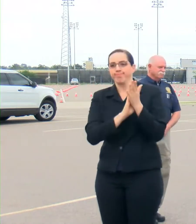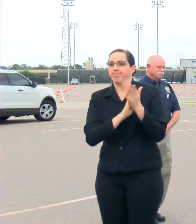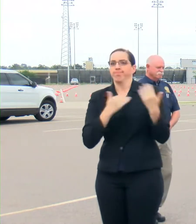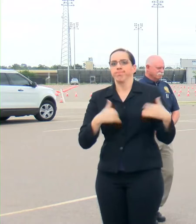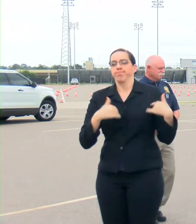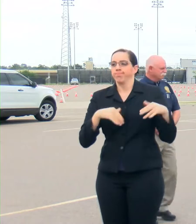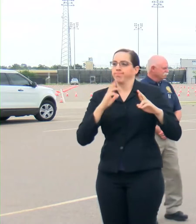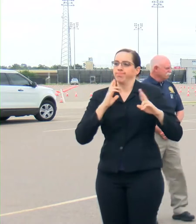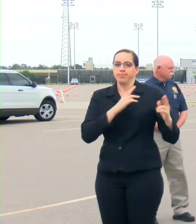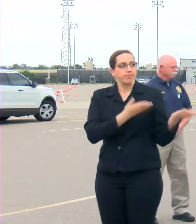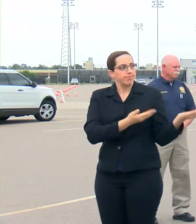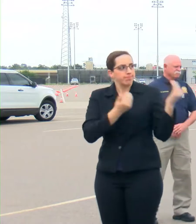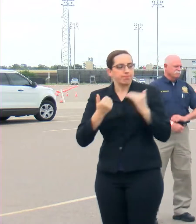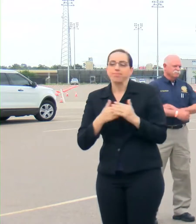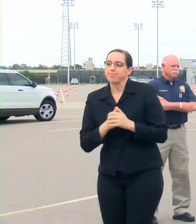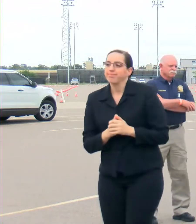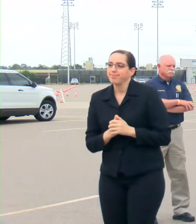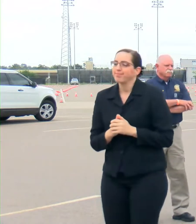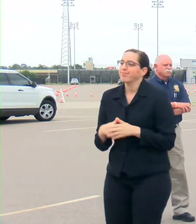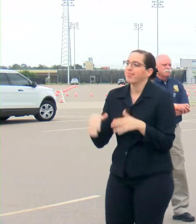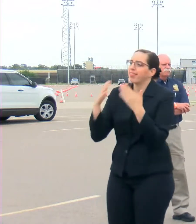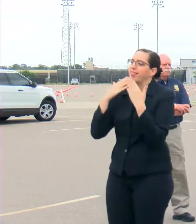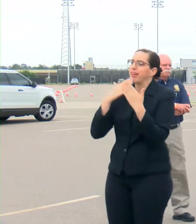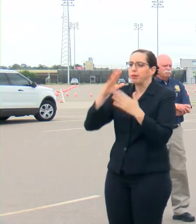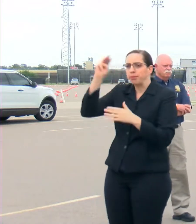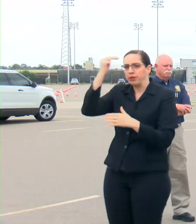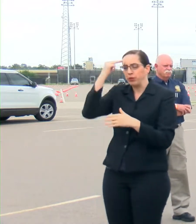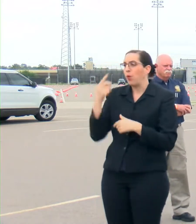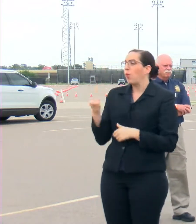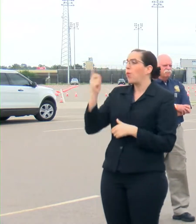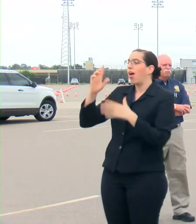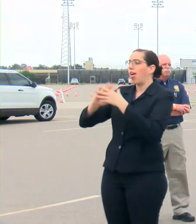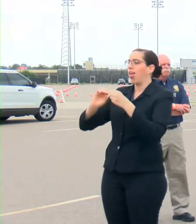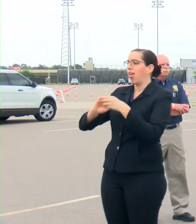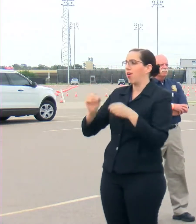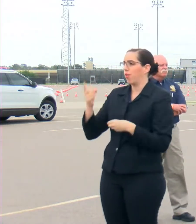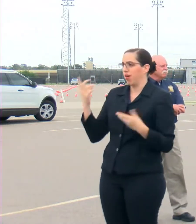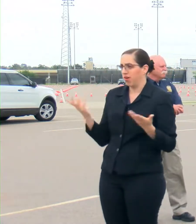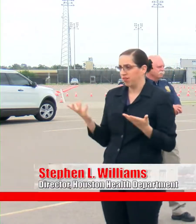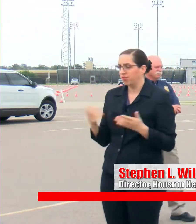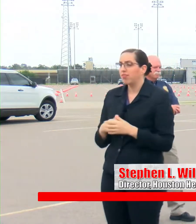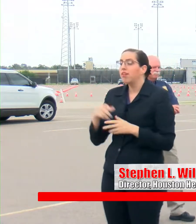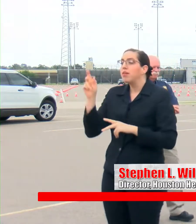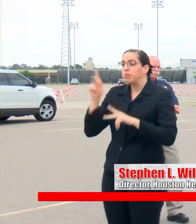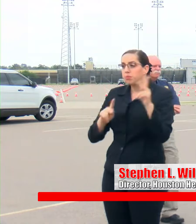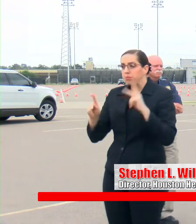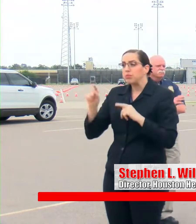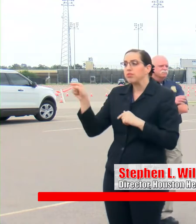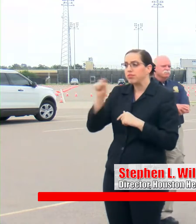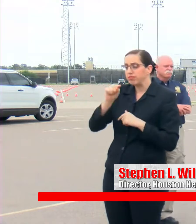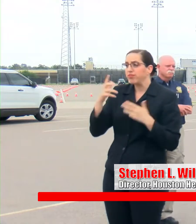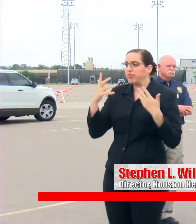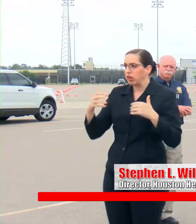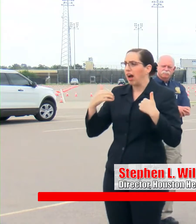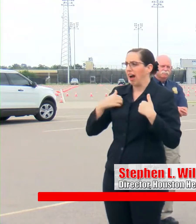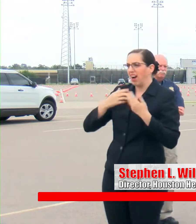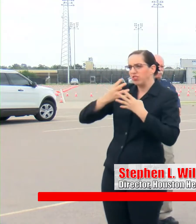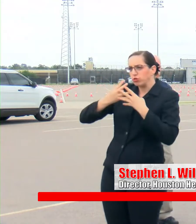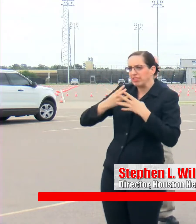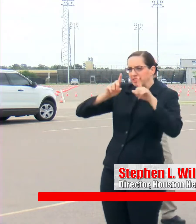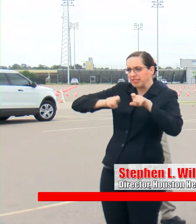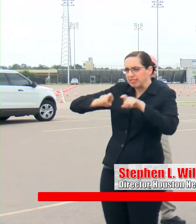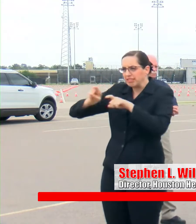comments. Well, thank you, Mayor. I only have one message, and that is to those people who have actually gone through our screening